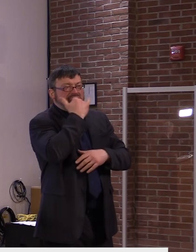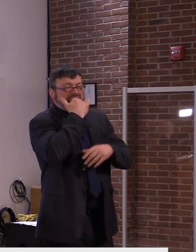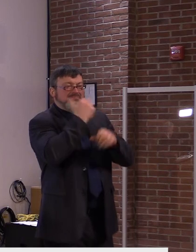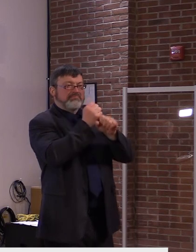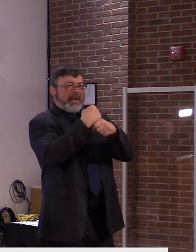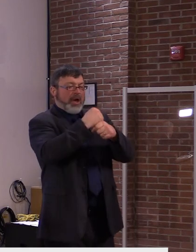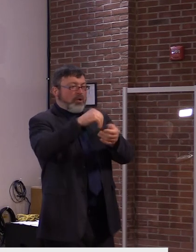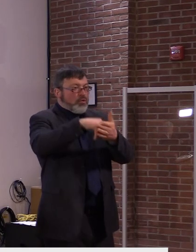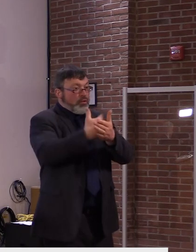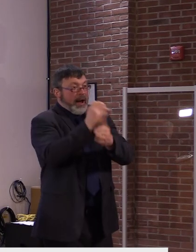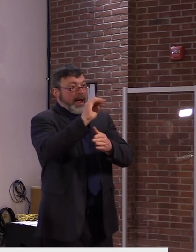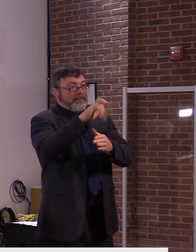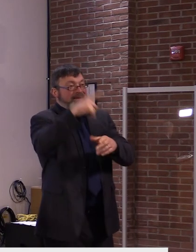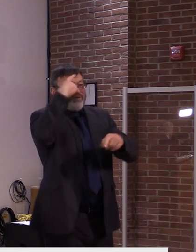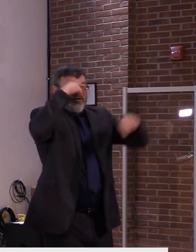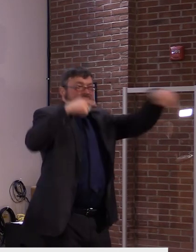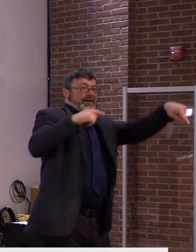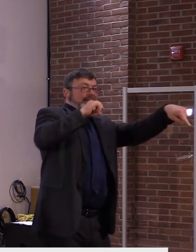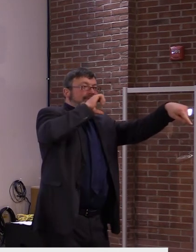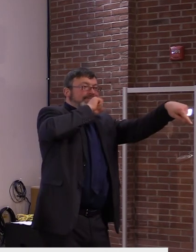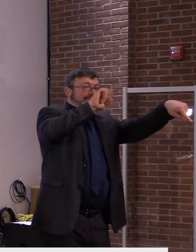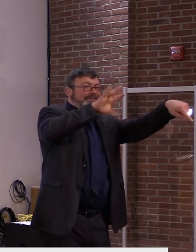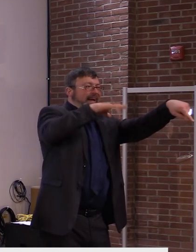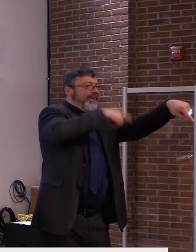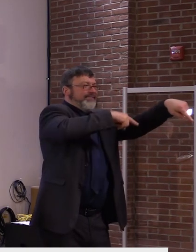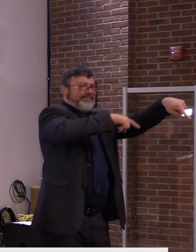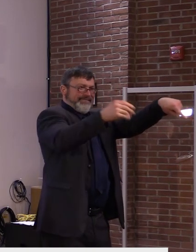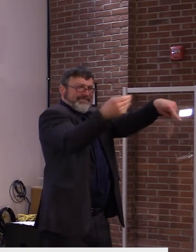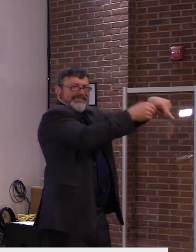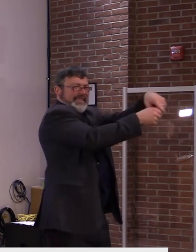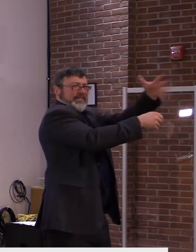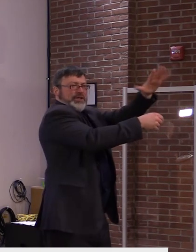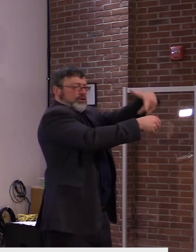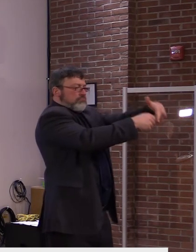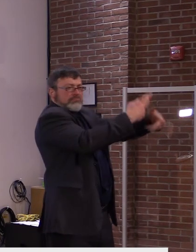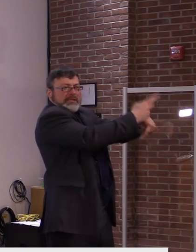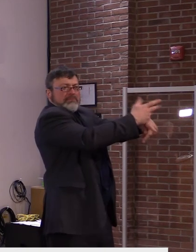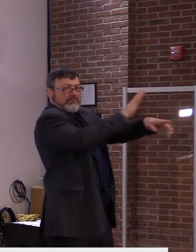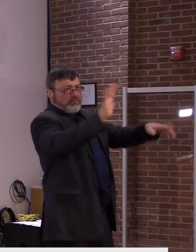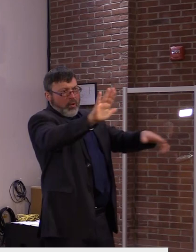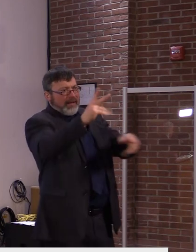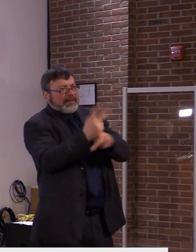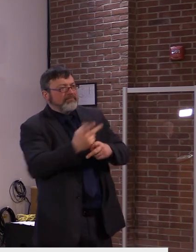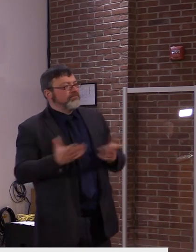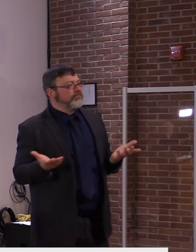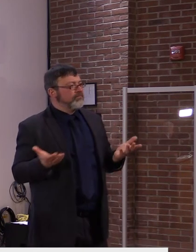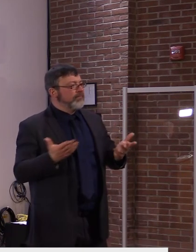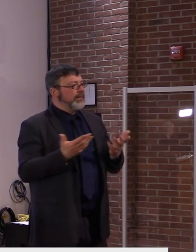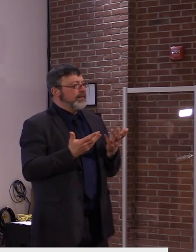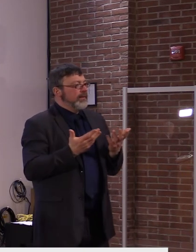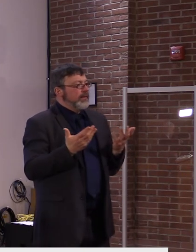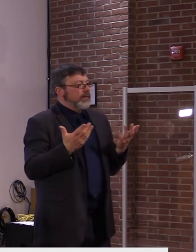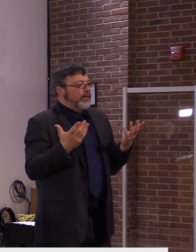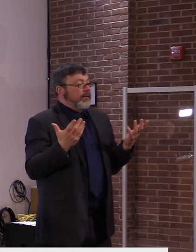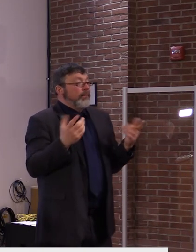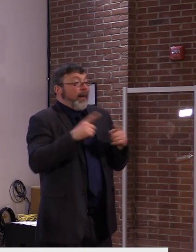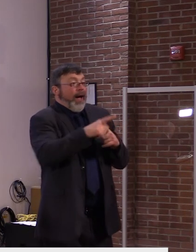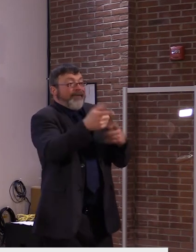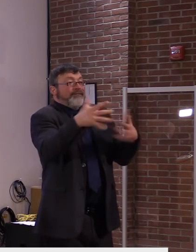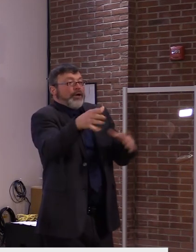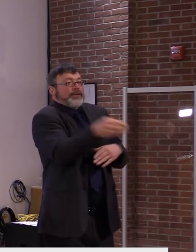his email for that particular person, he's either going to have to call the call center or create another email